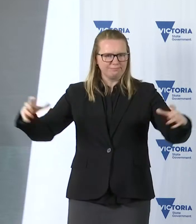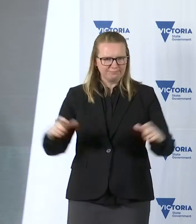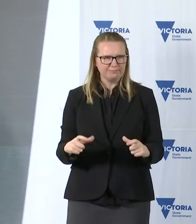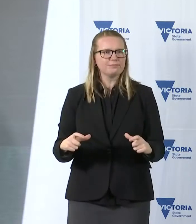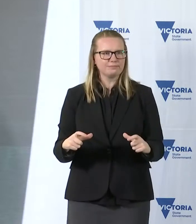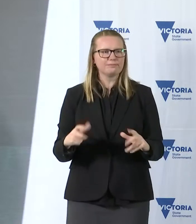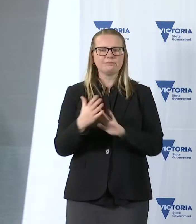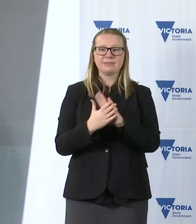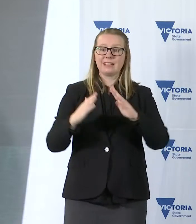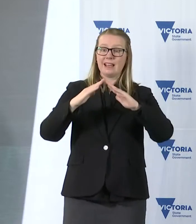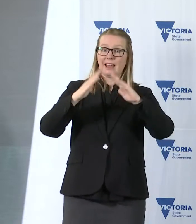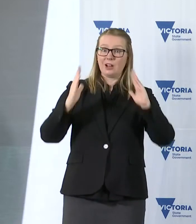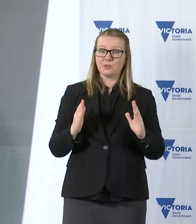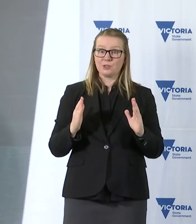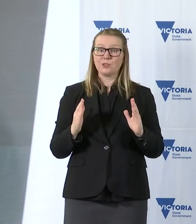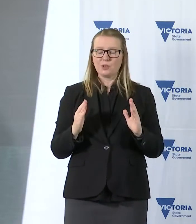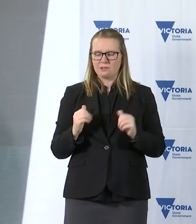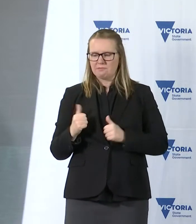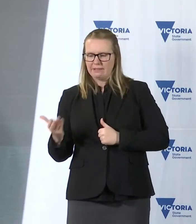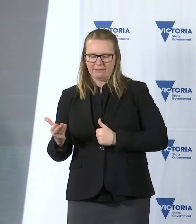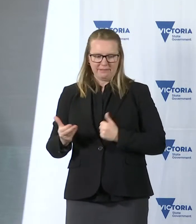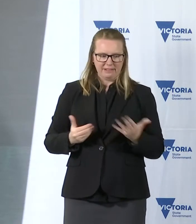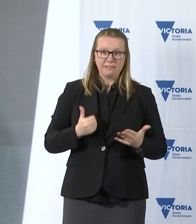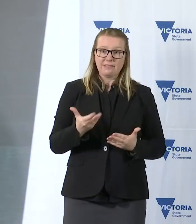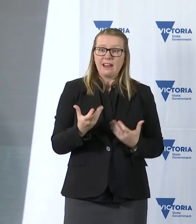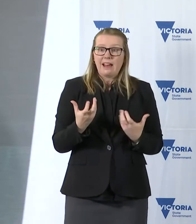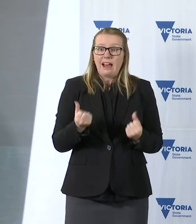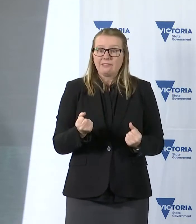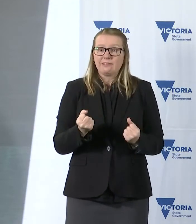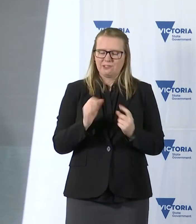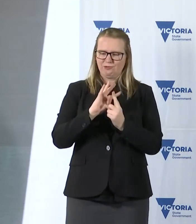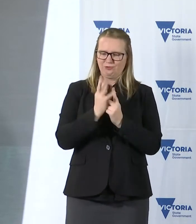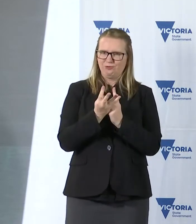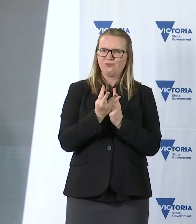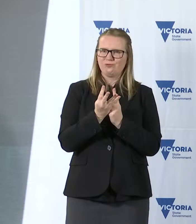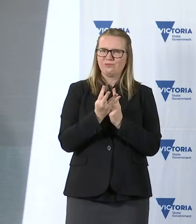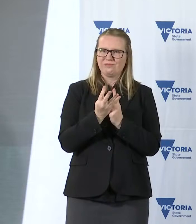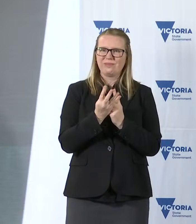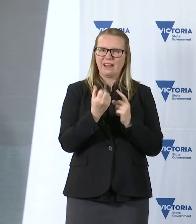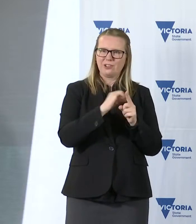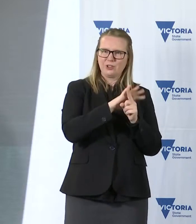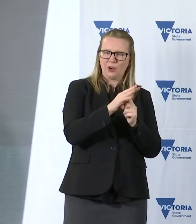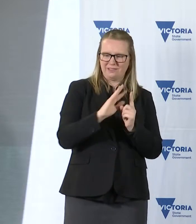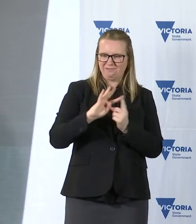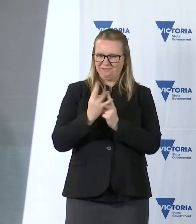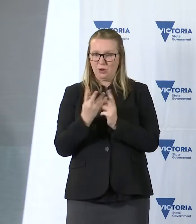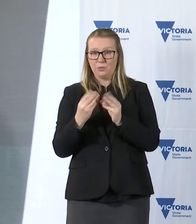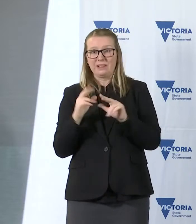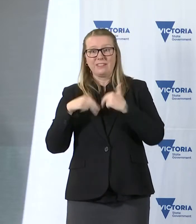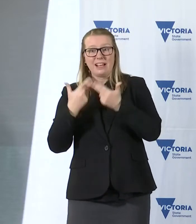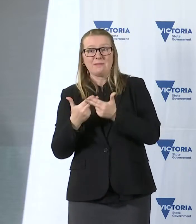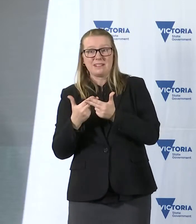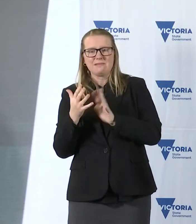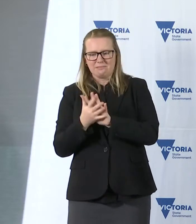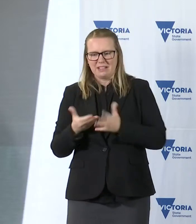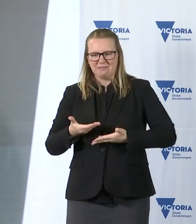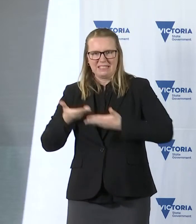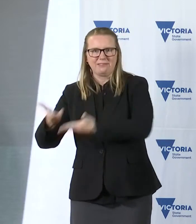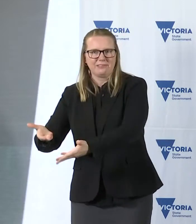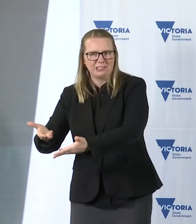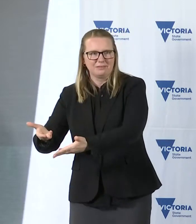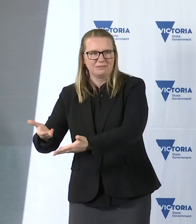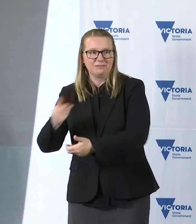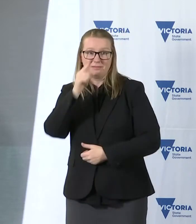in households for primary and secondary close contacts because people are deciding to quarantine with family or have to